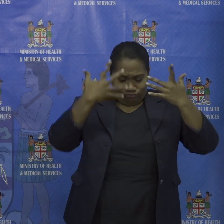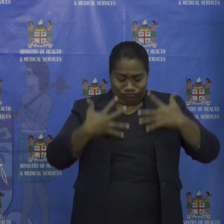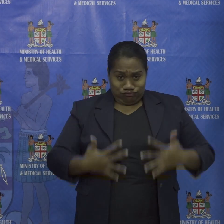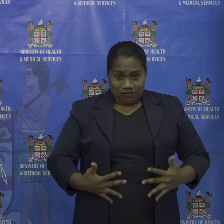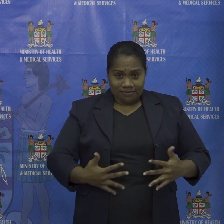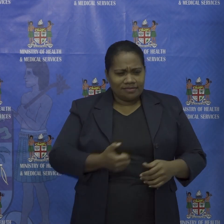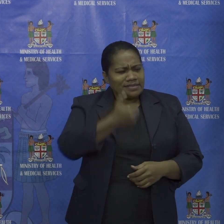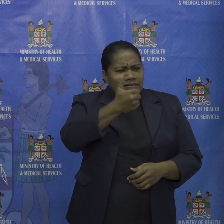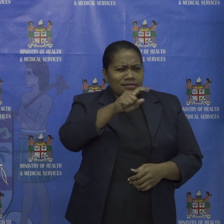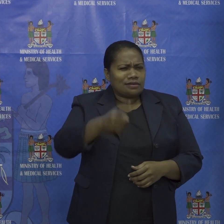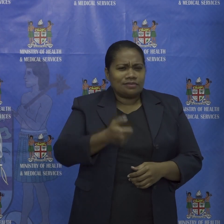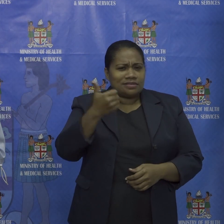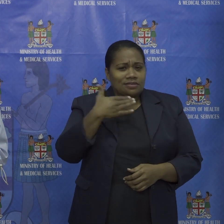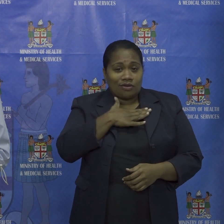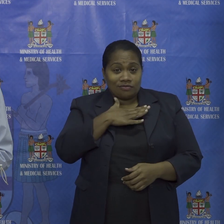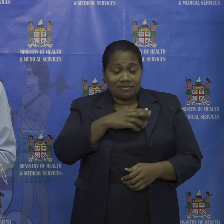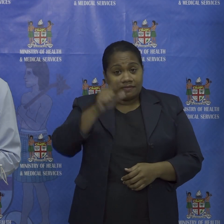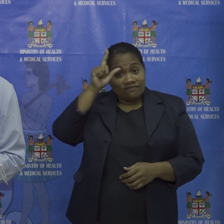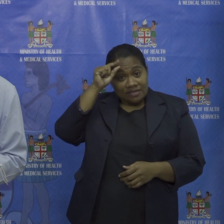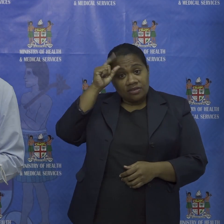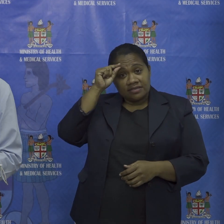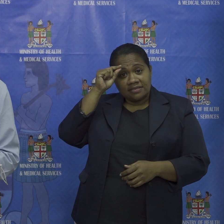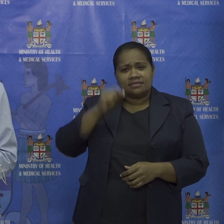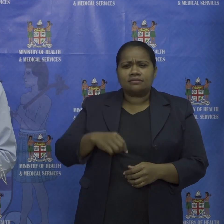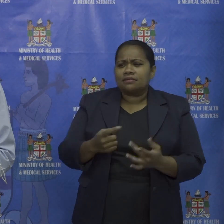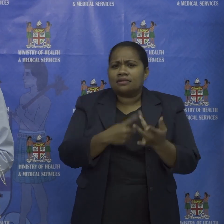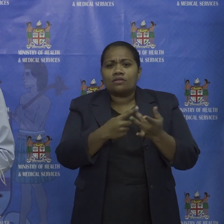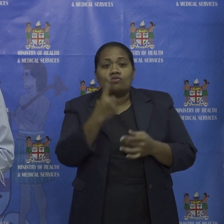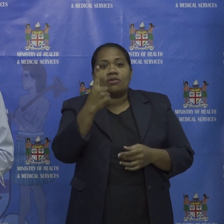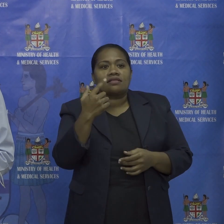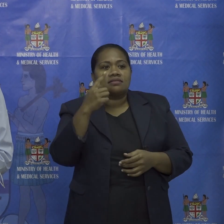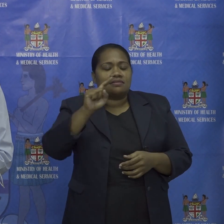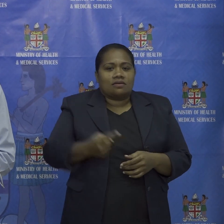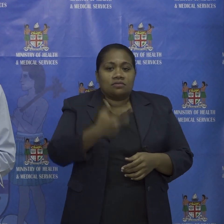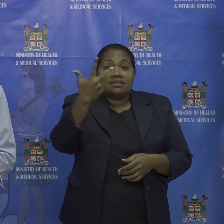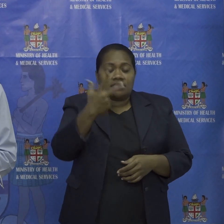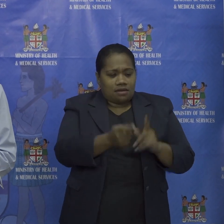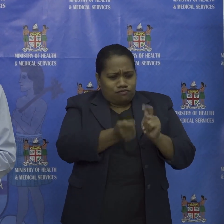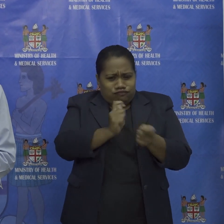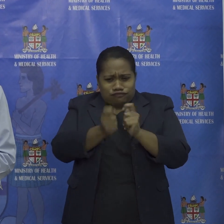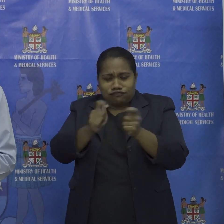16,613 Fijians and another 1,018 tests yesterday,